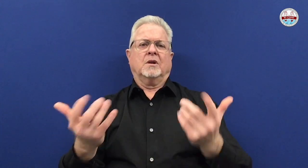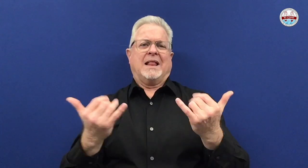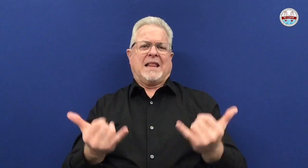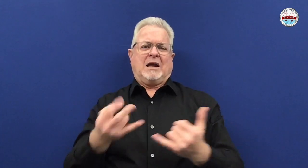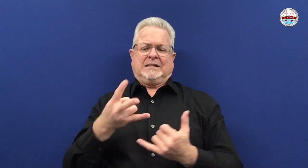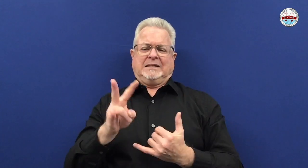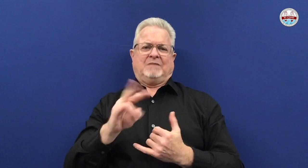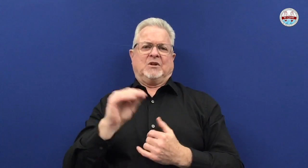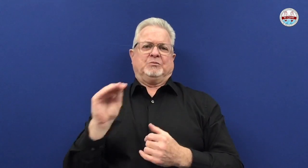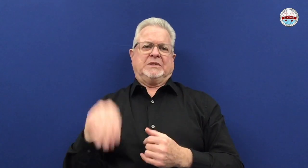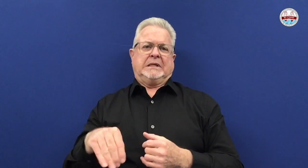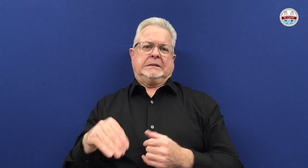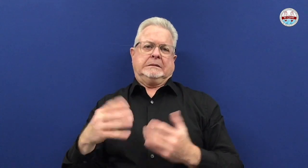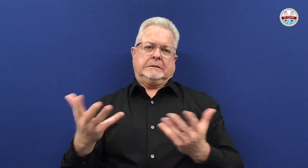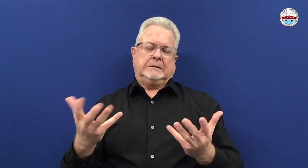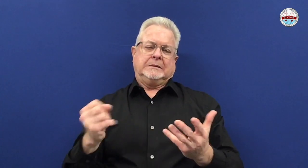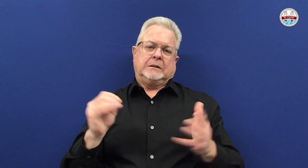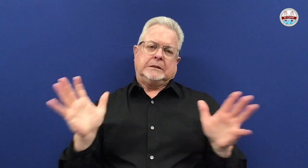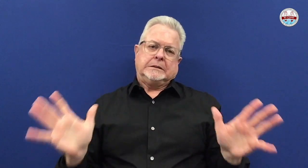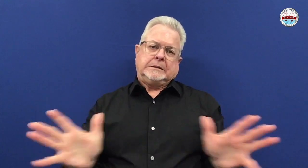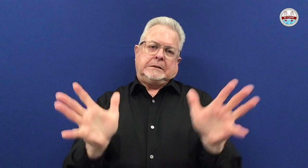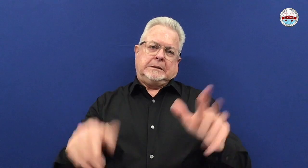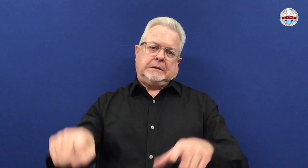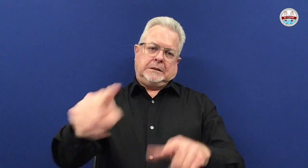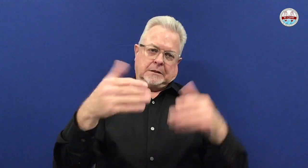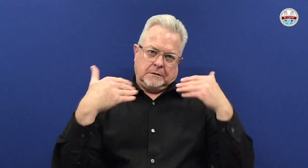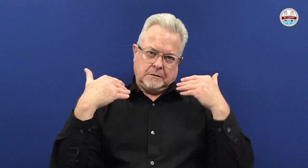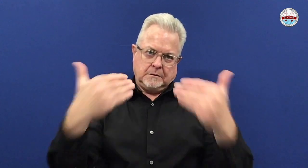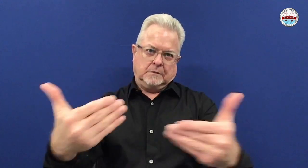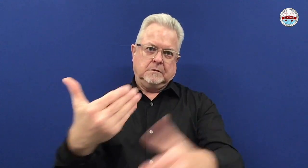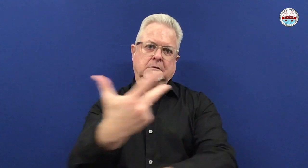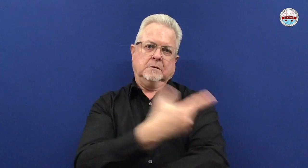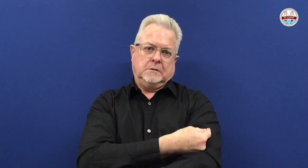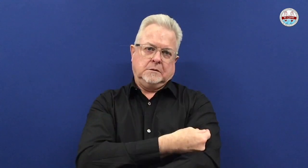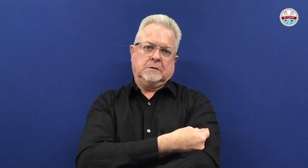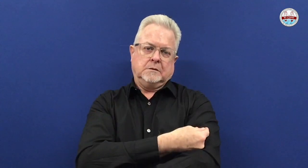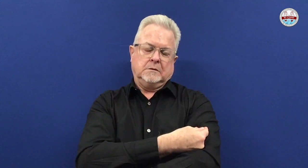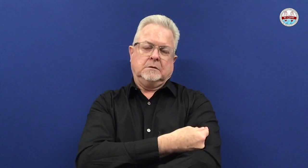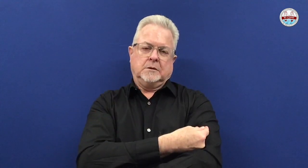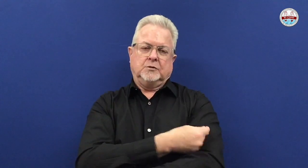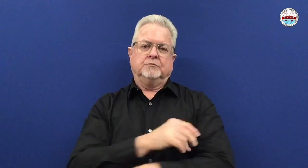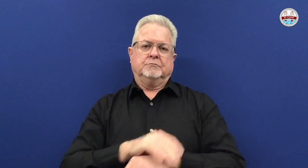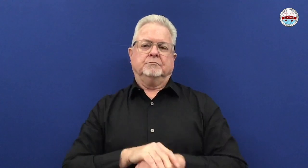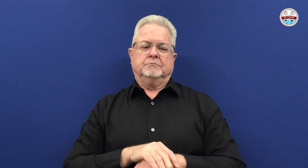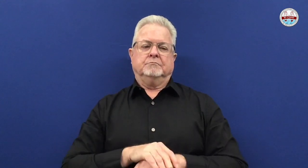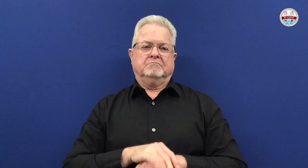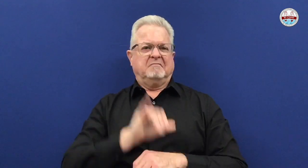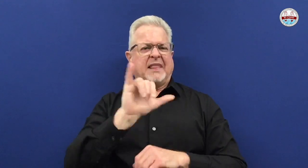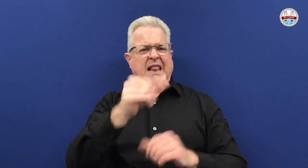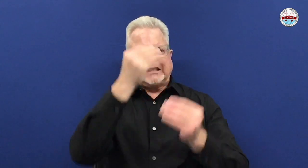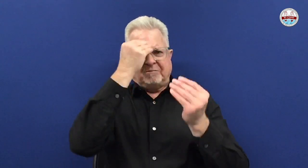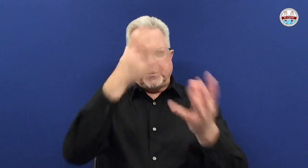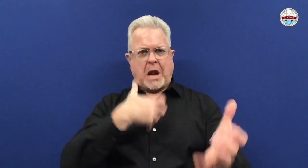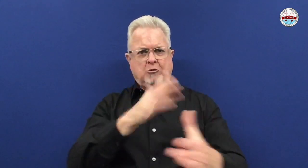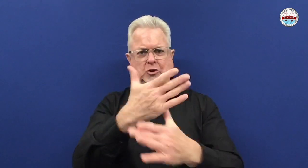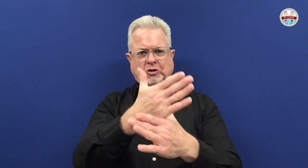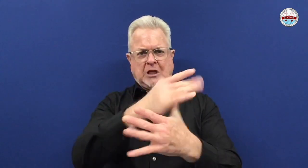There would be no more spread of COVID. But unfortunately, we don't have a lot of compliance with vaccination yet. So I wanted